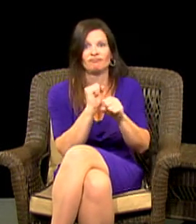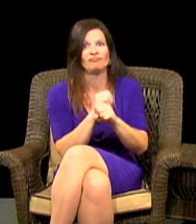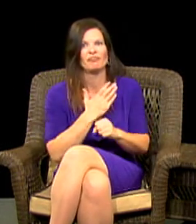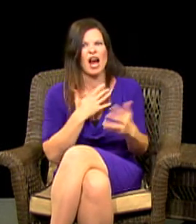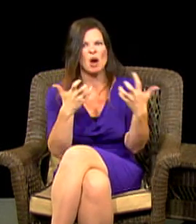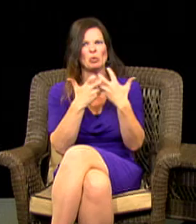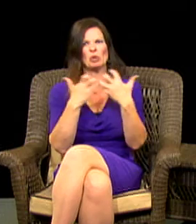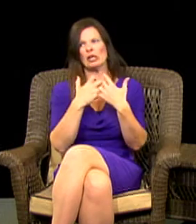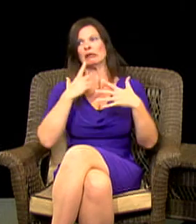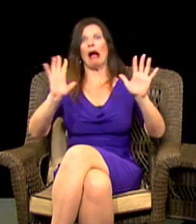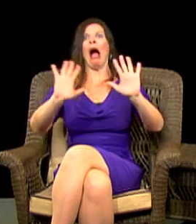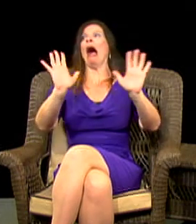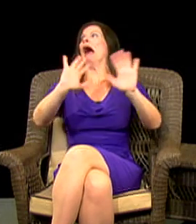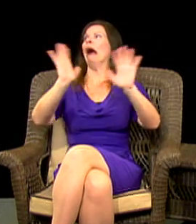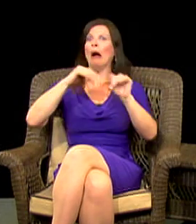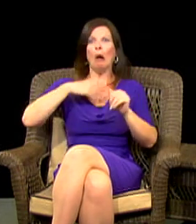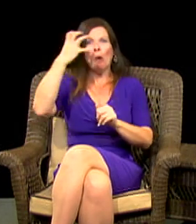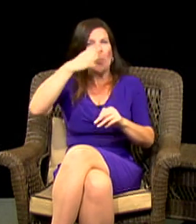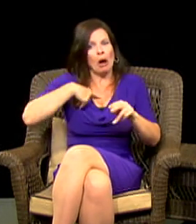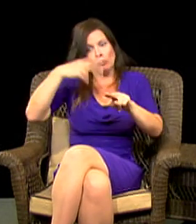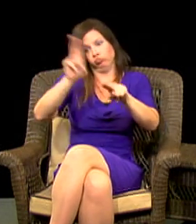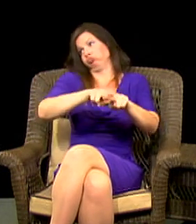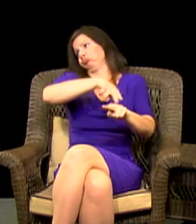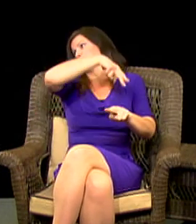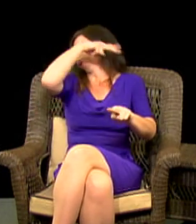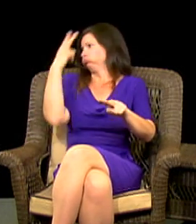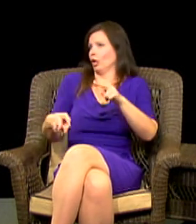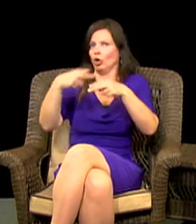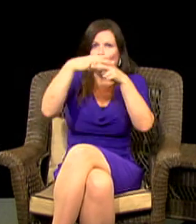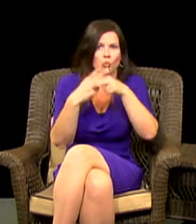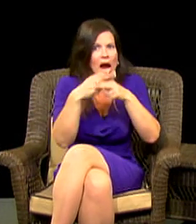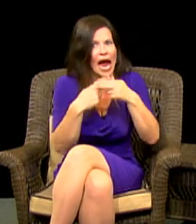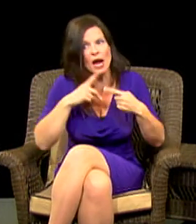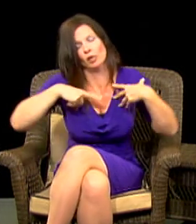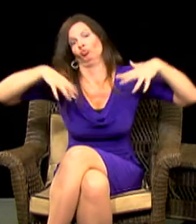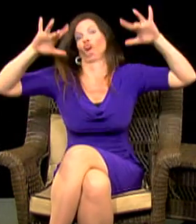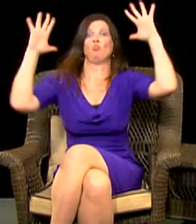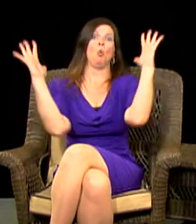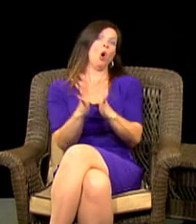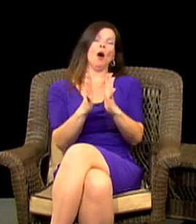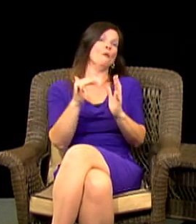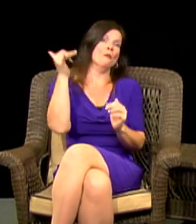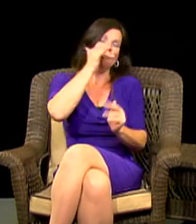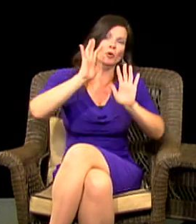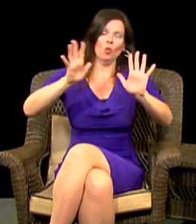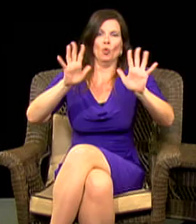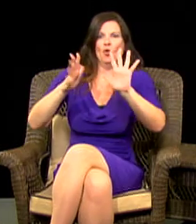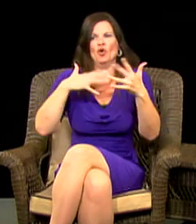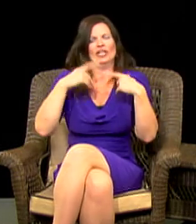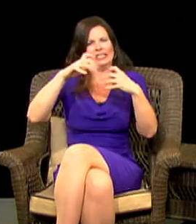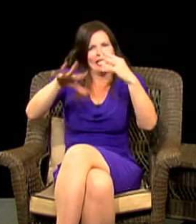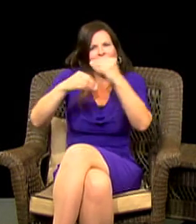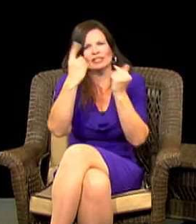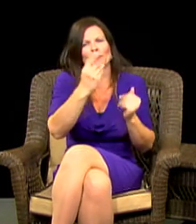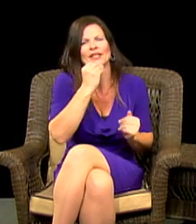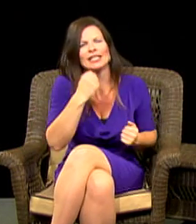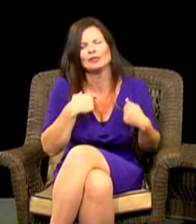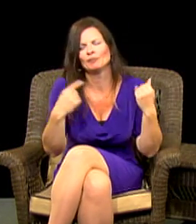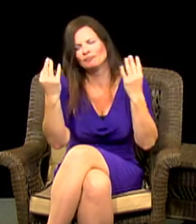me a lot. So my roommate thought that I would lose weight from it and become